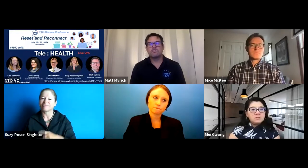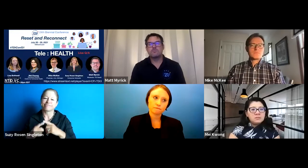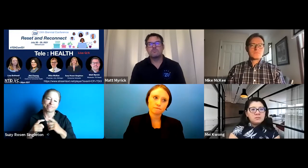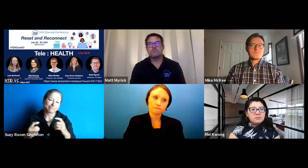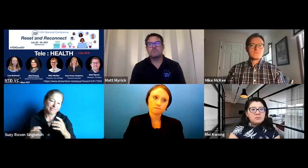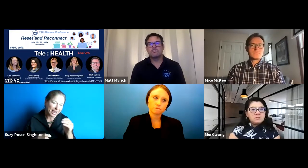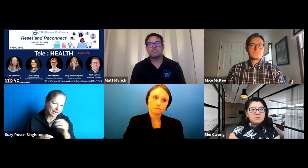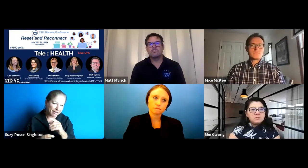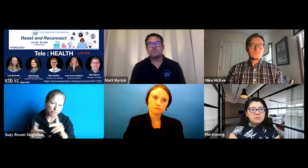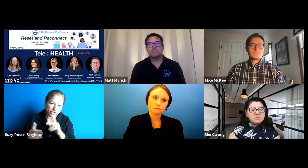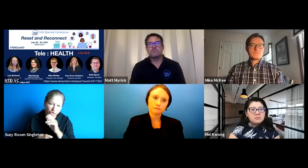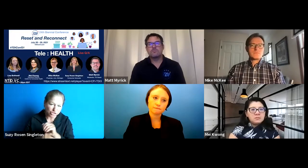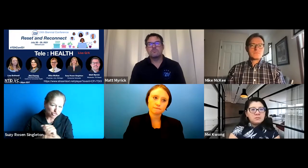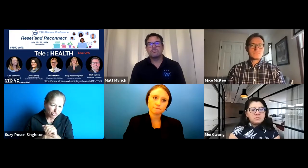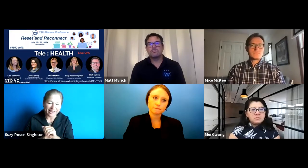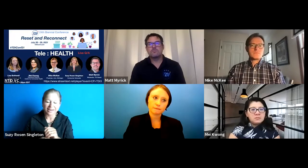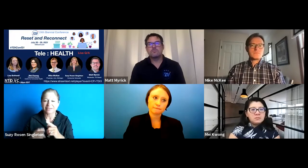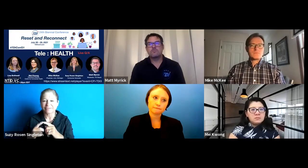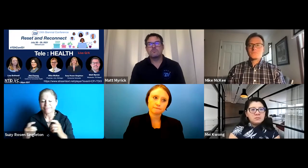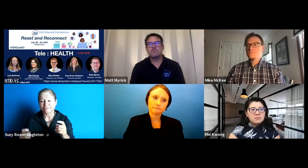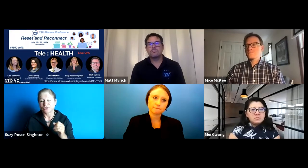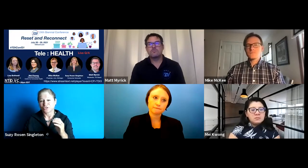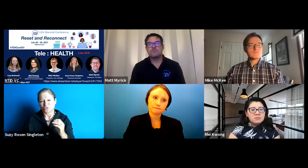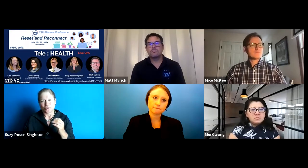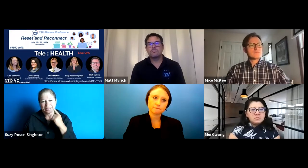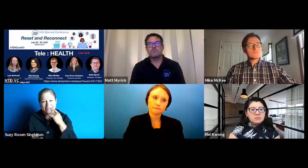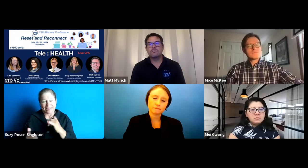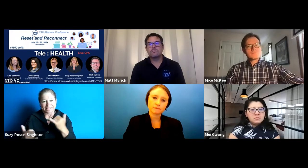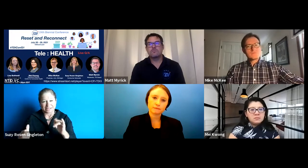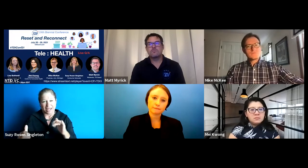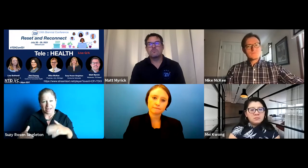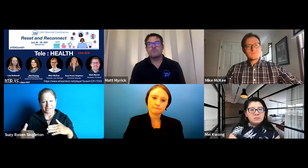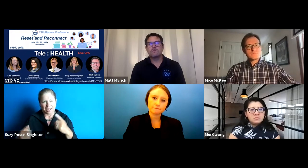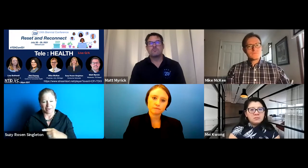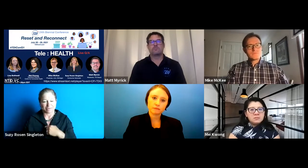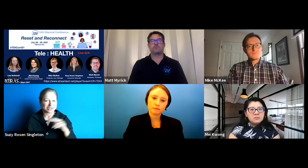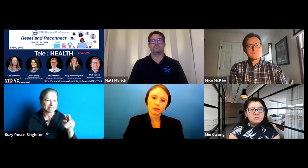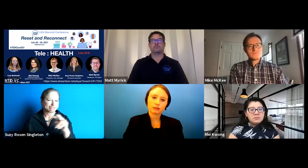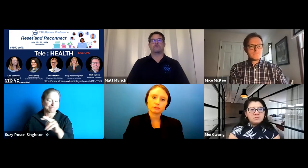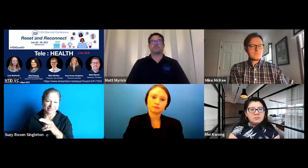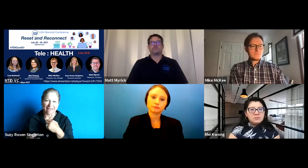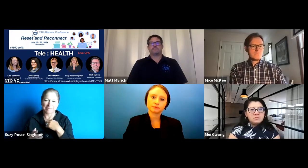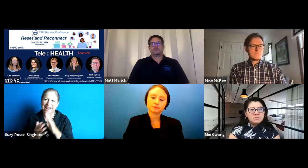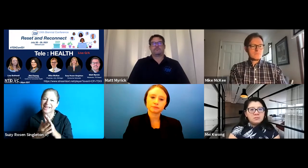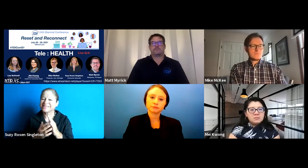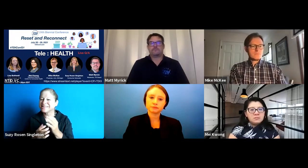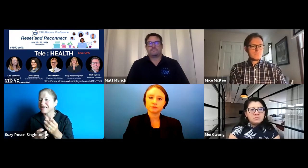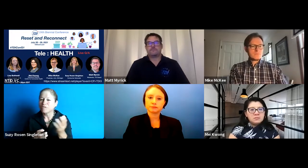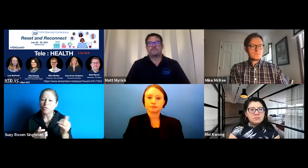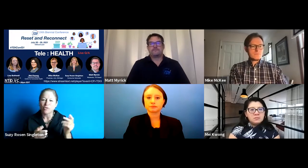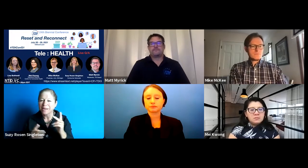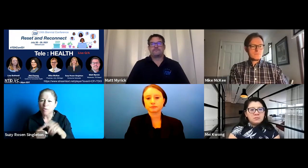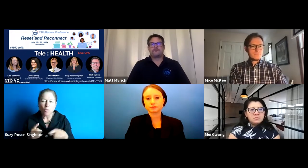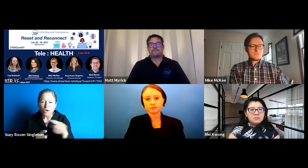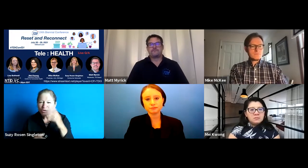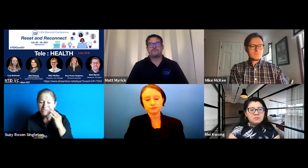thought out, very well tested front end and well-trained personnel. And that's something that we still haven't quite